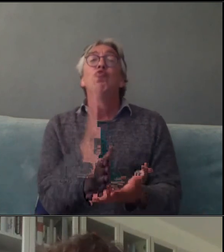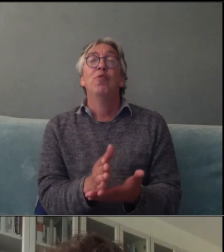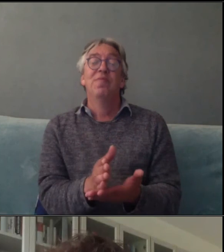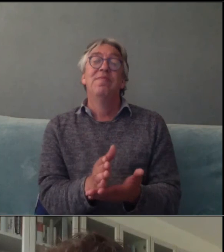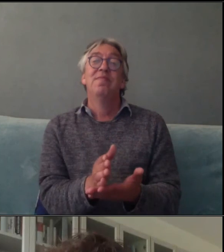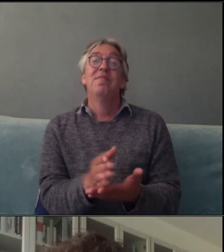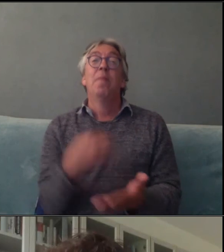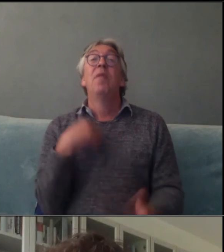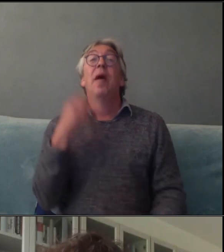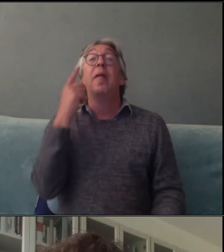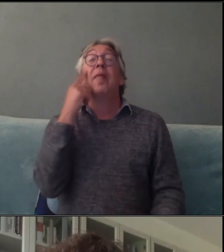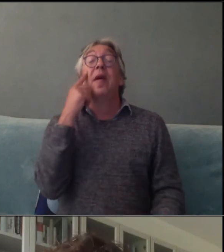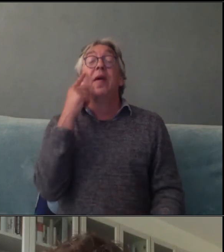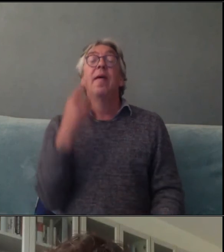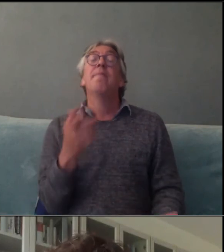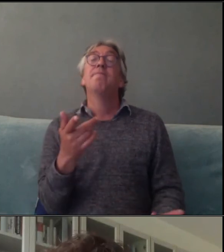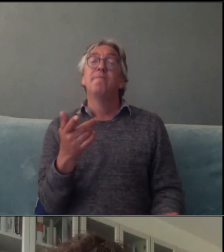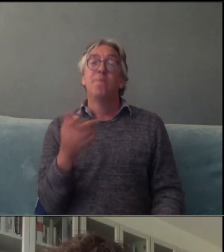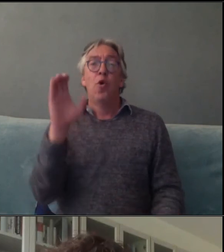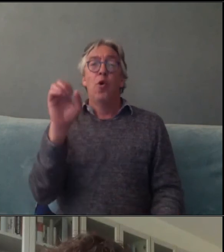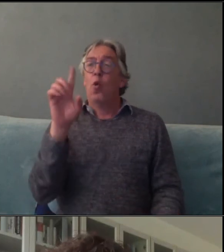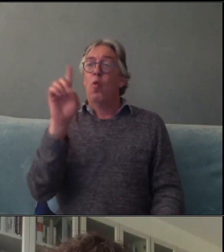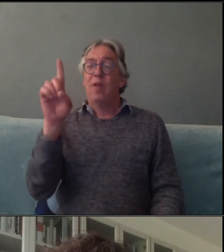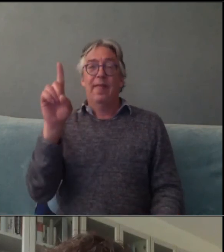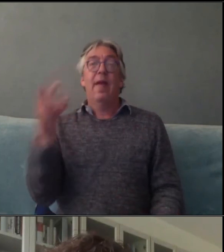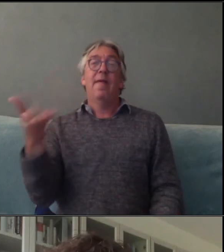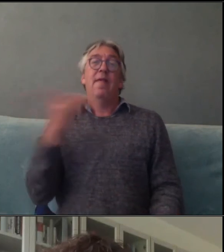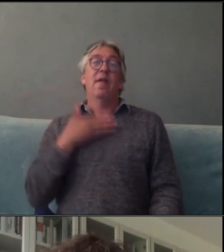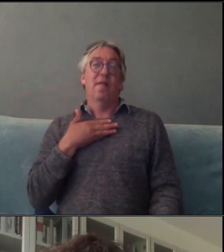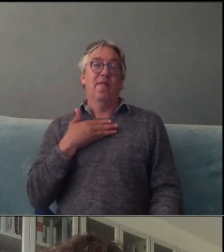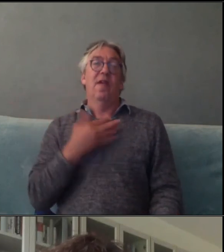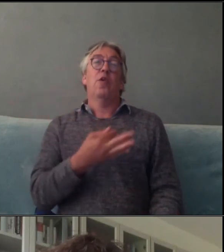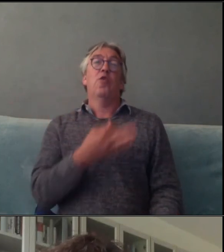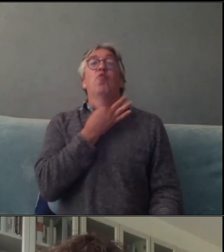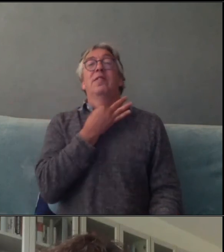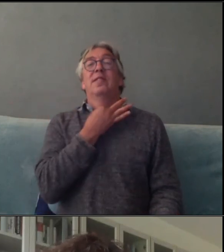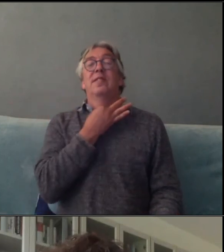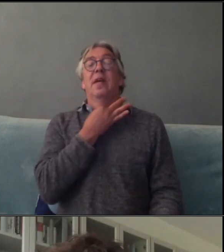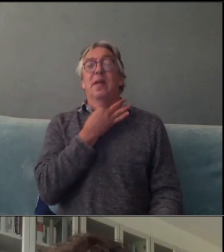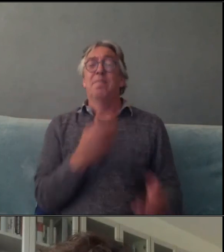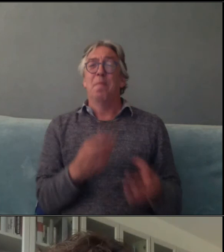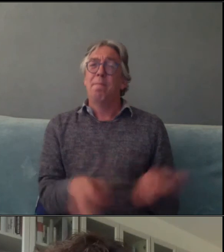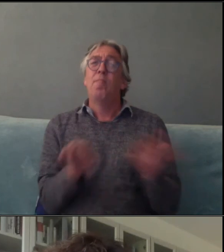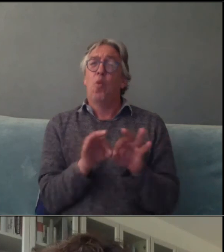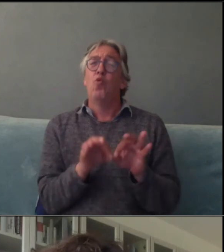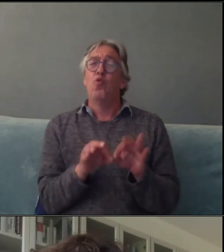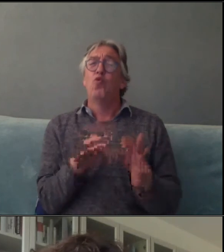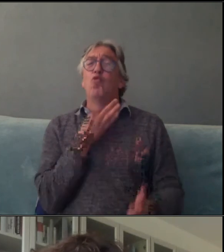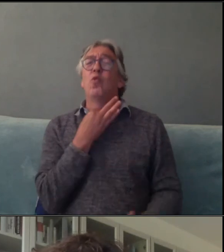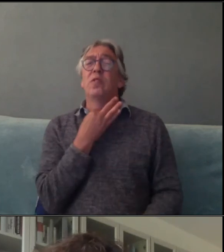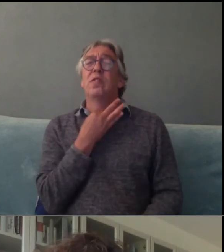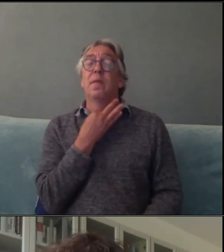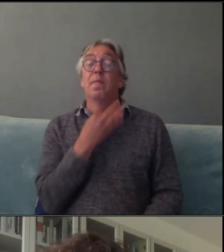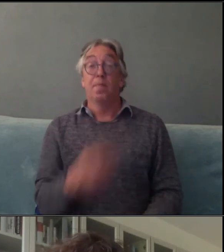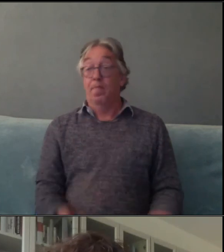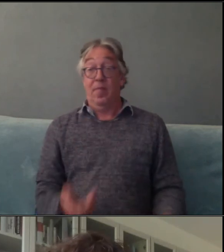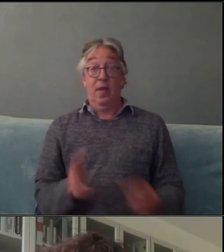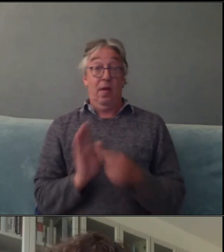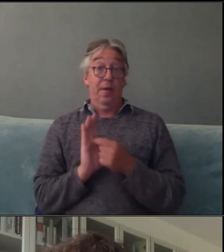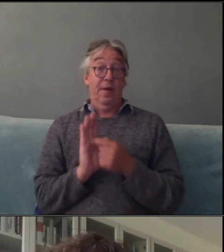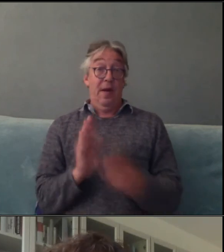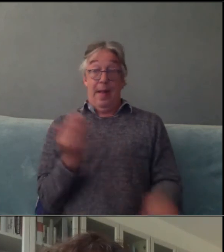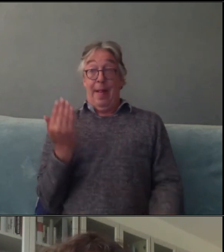are risks, and there are important risks that we need to be aware of. We very recently have received